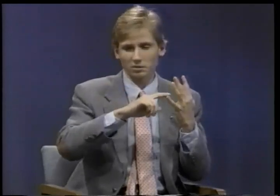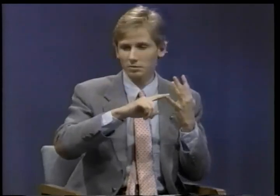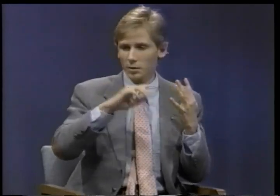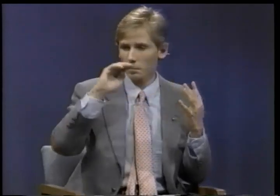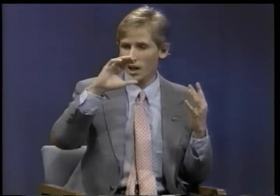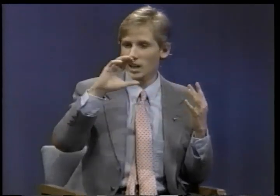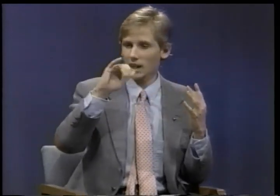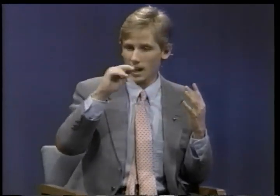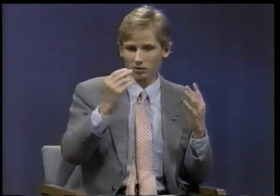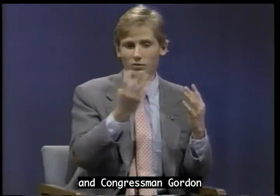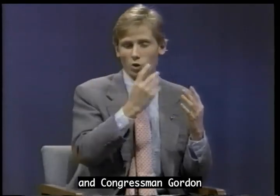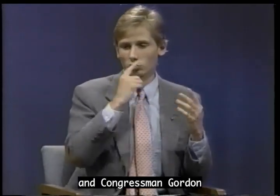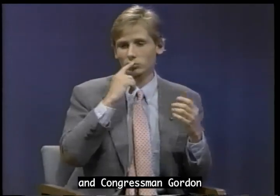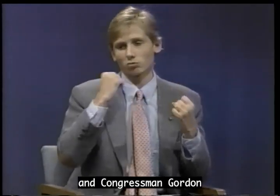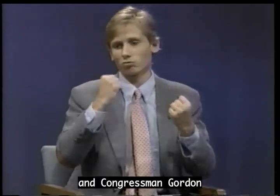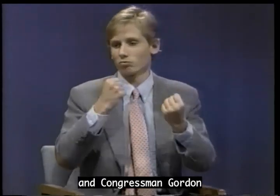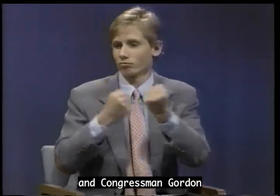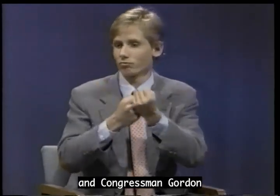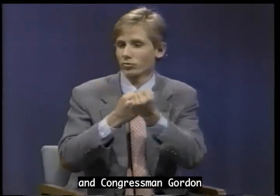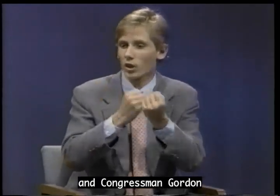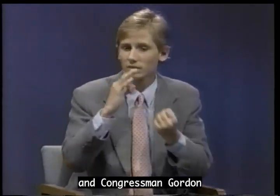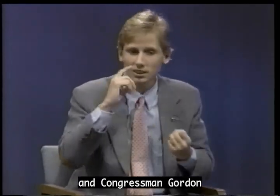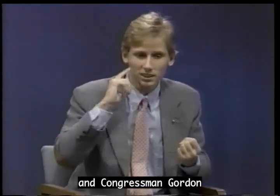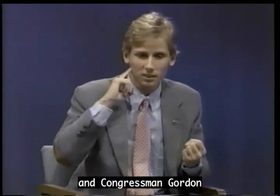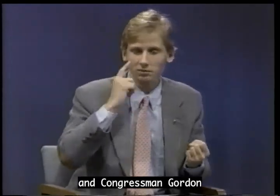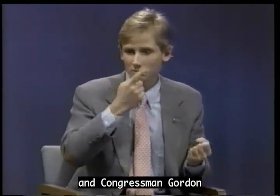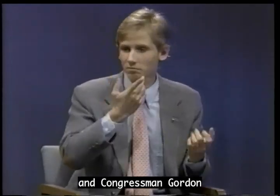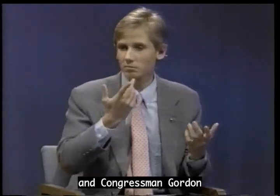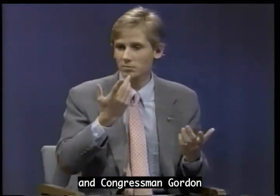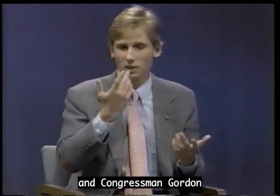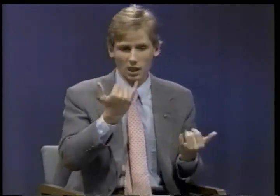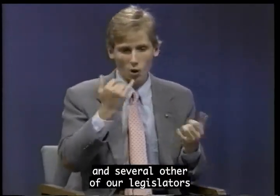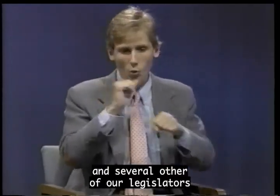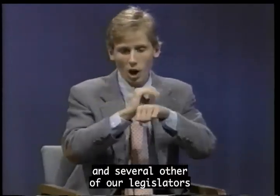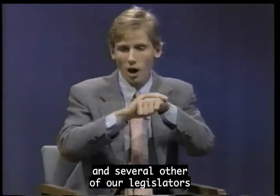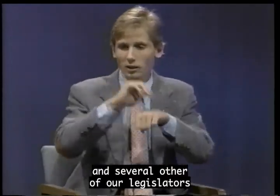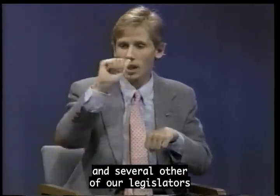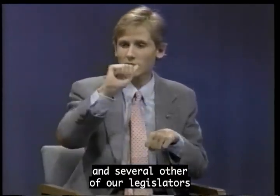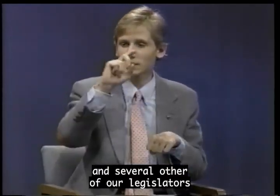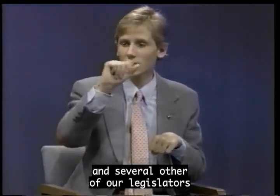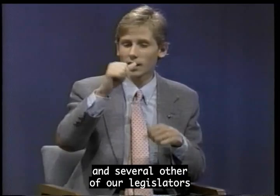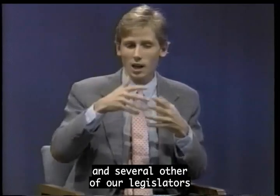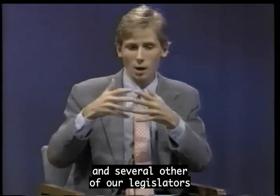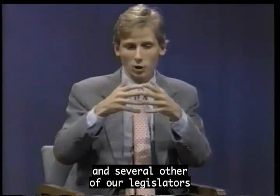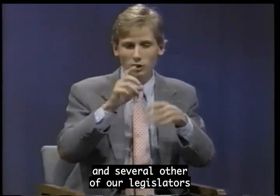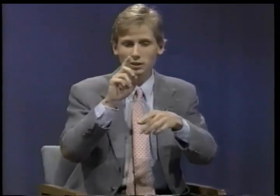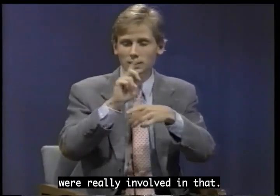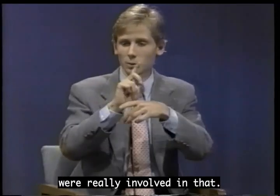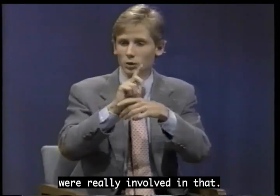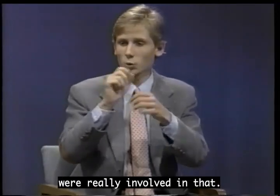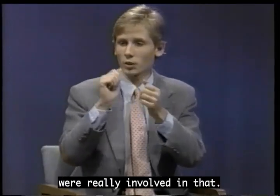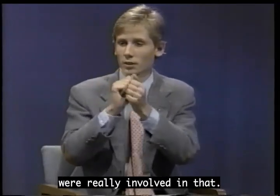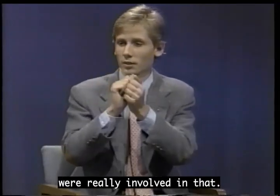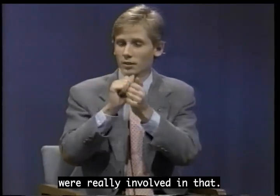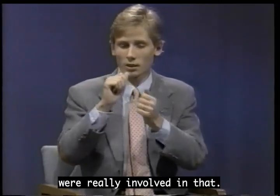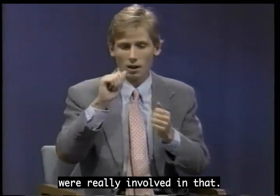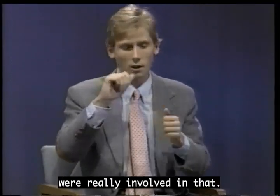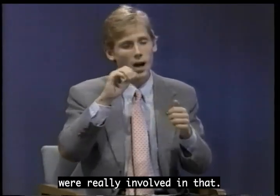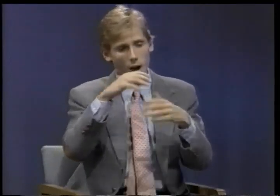and Congressman Gordon and several other of our legislators were really involved in that. The